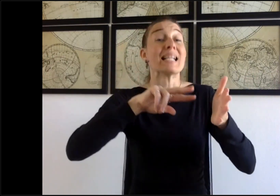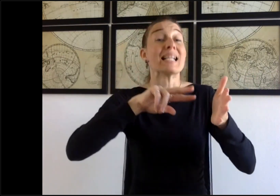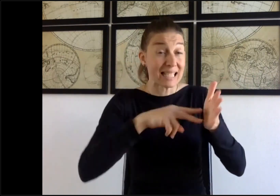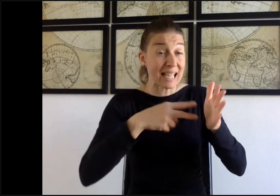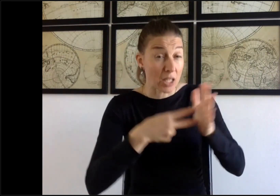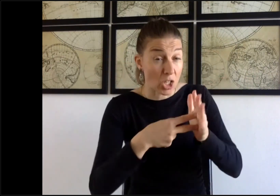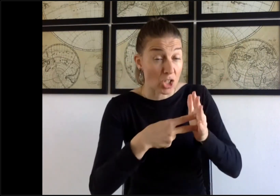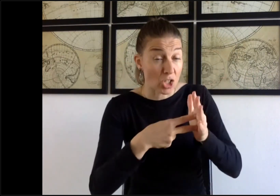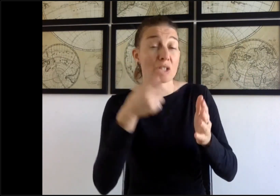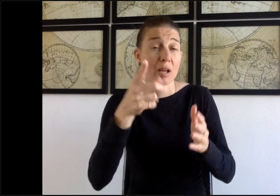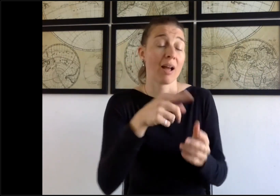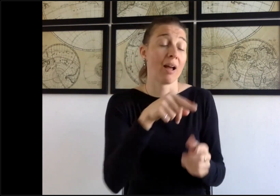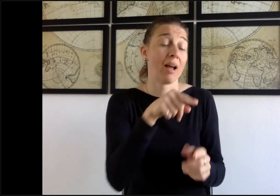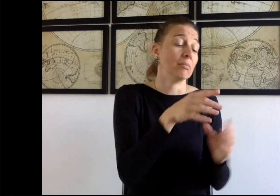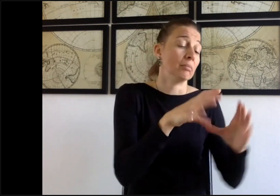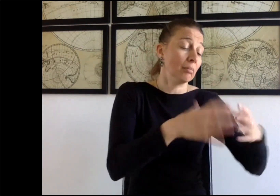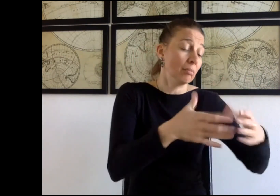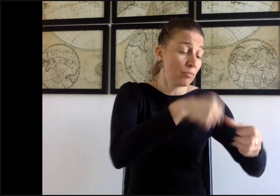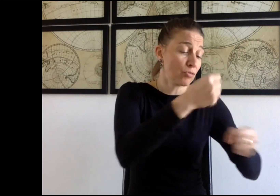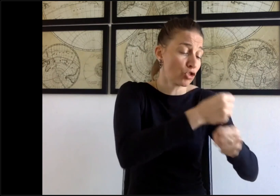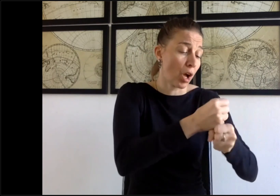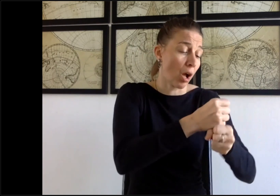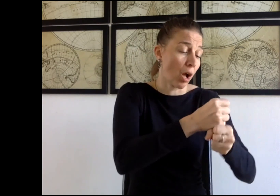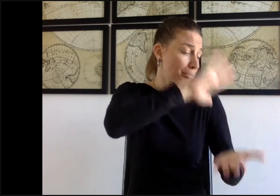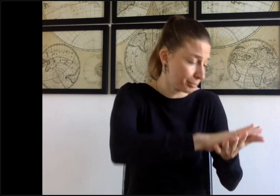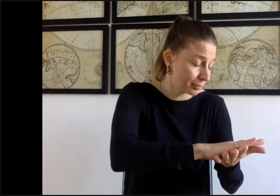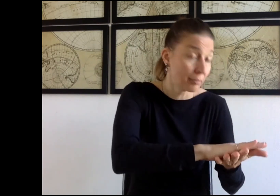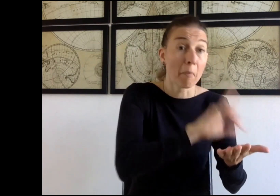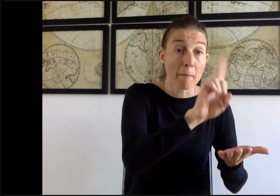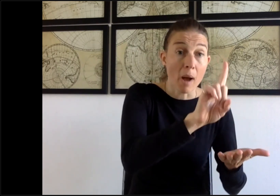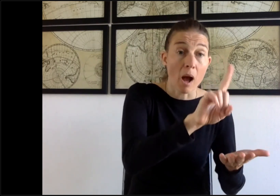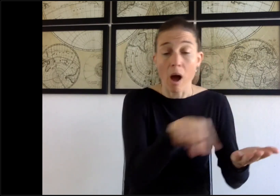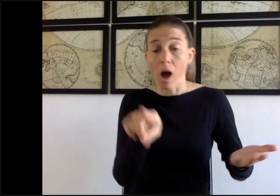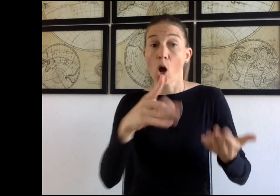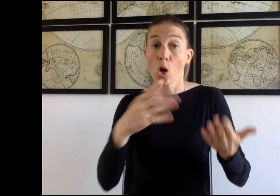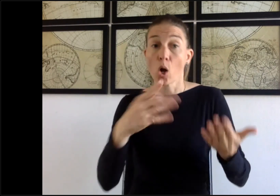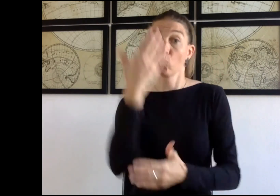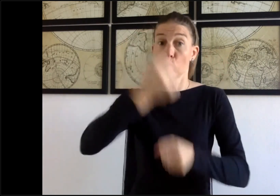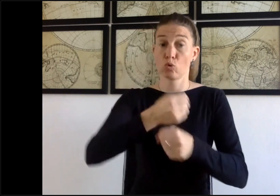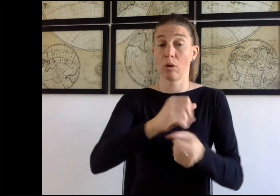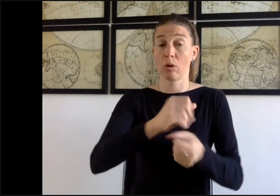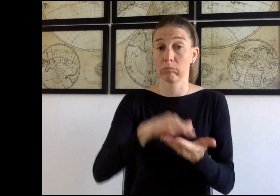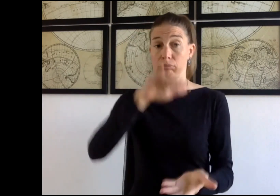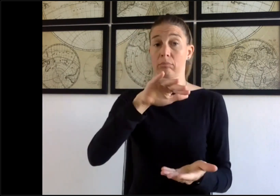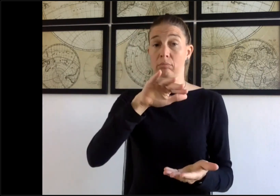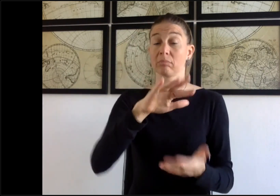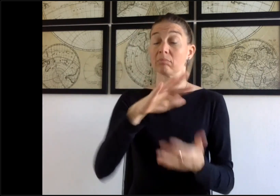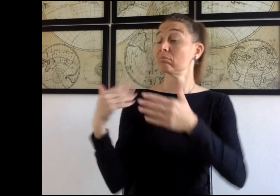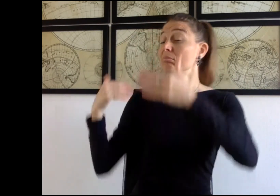creates lots of new jobs. And we have seen over the last 20 years, employment rates have generally